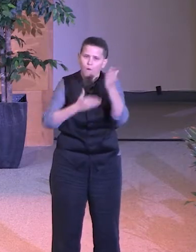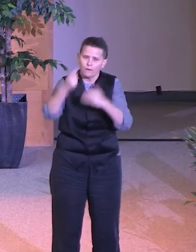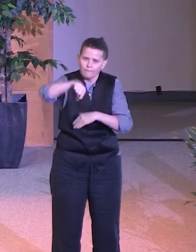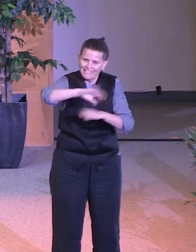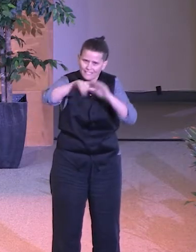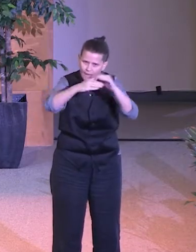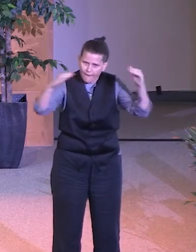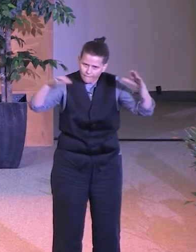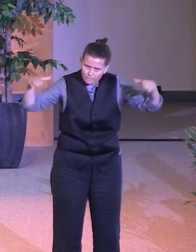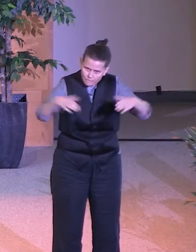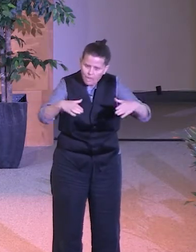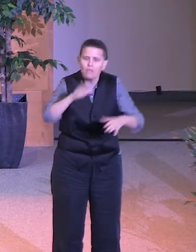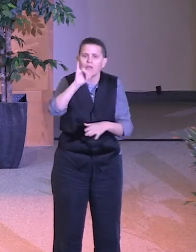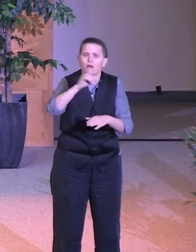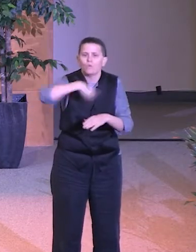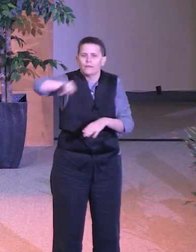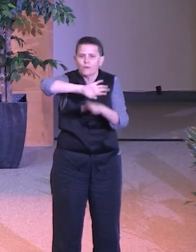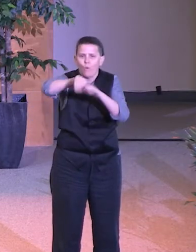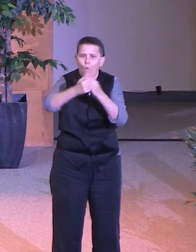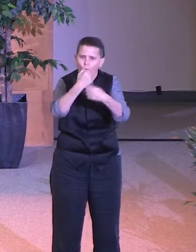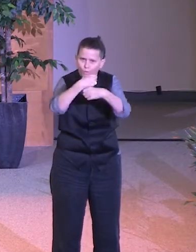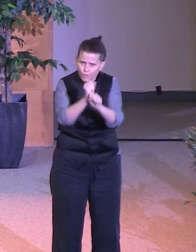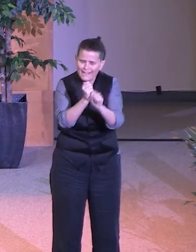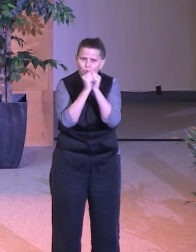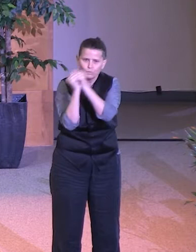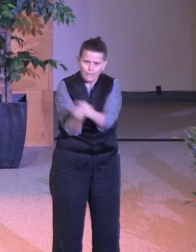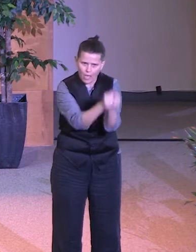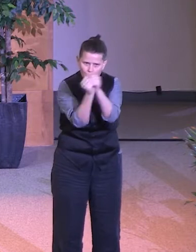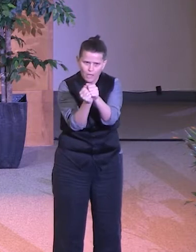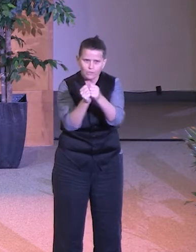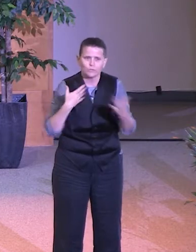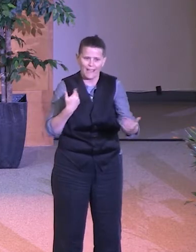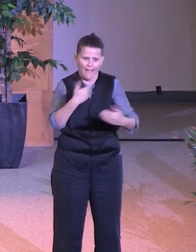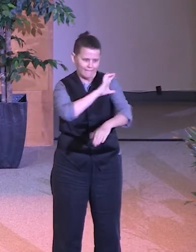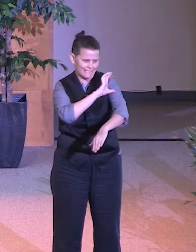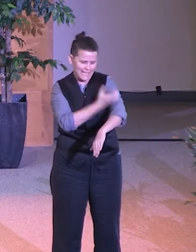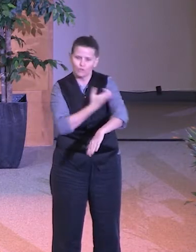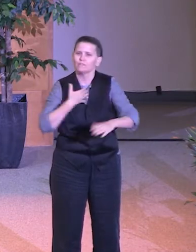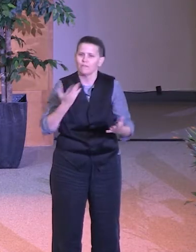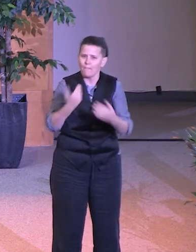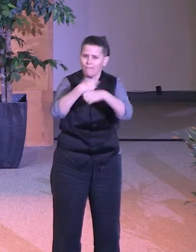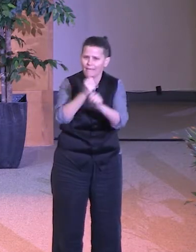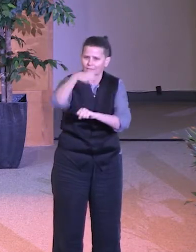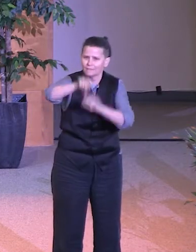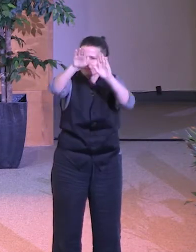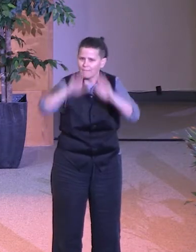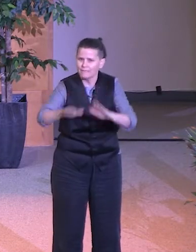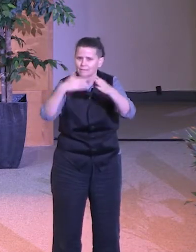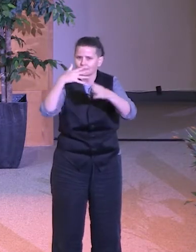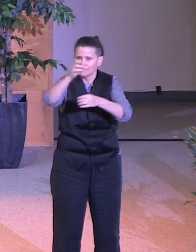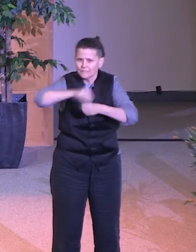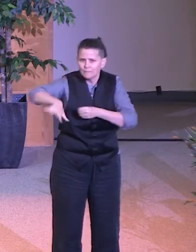So we all have this energy that's generated from us, creating this wonderful space, and it's amazing to